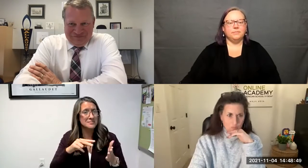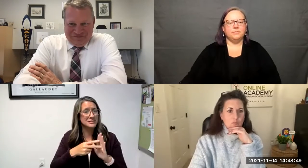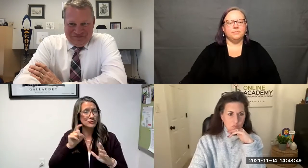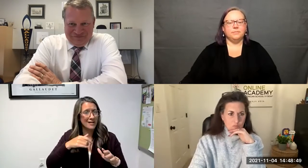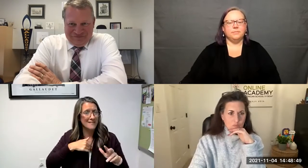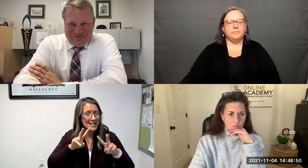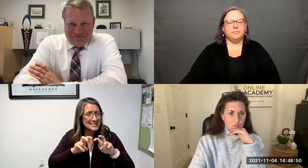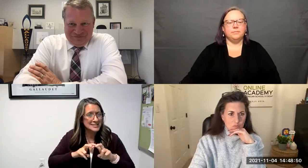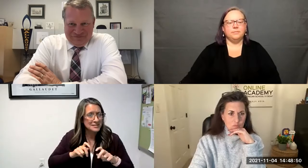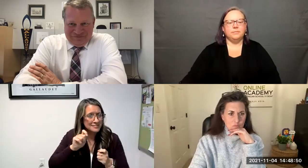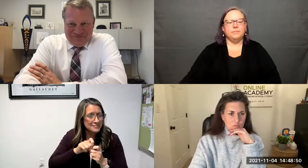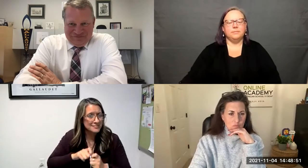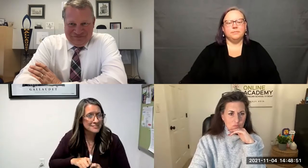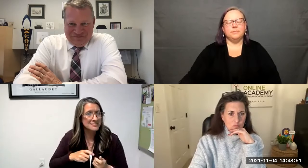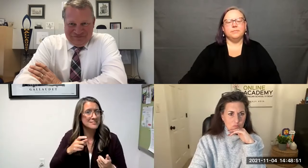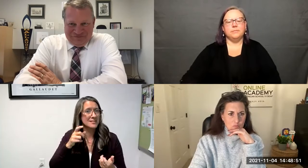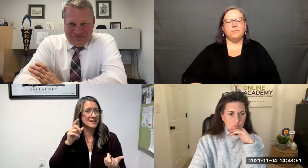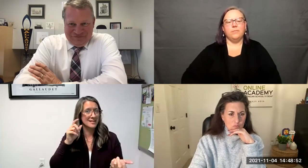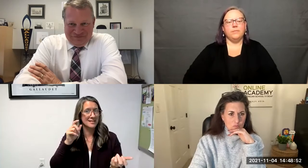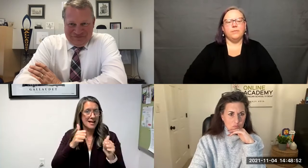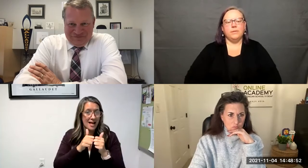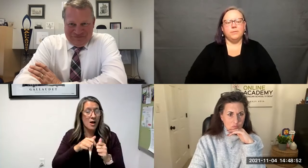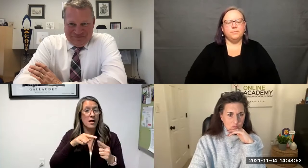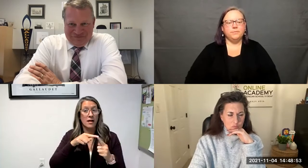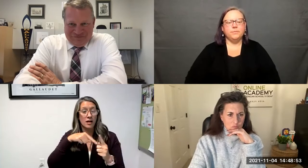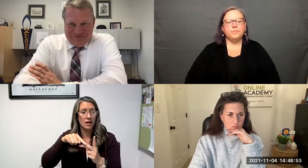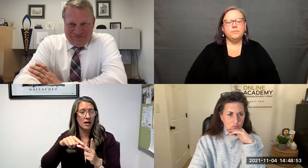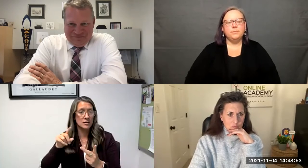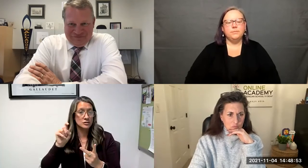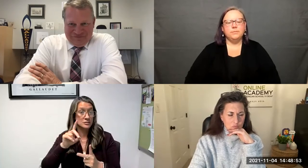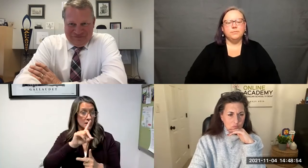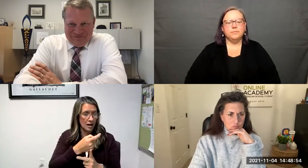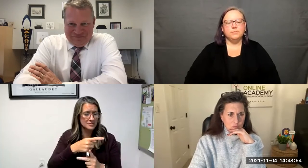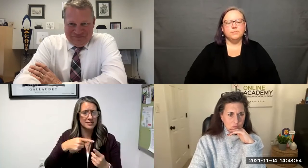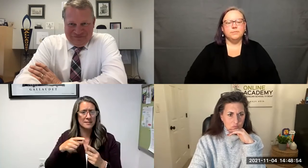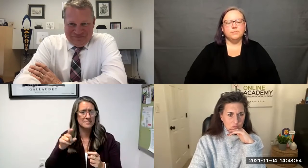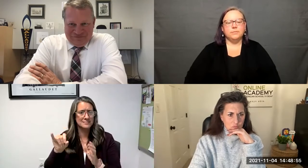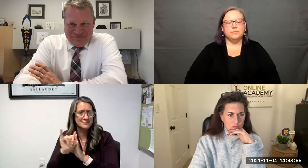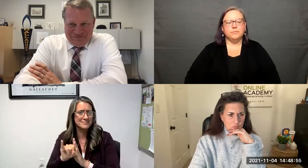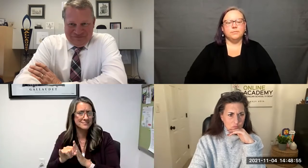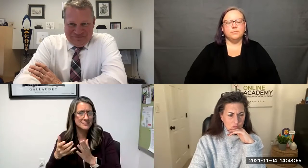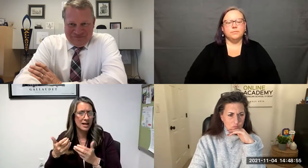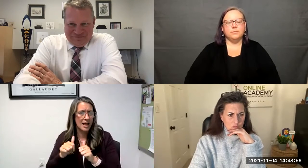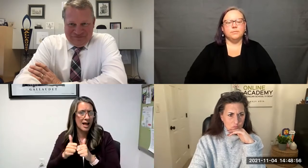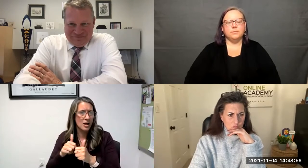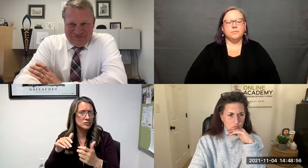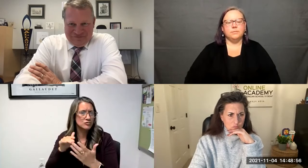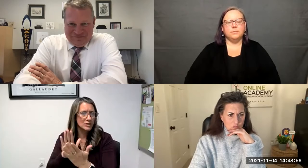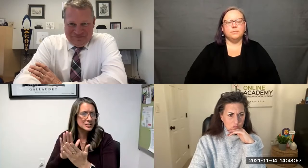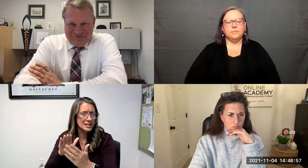just the diagnosis? What about the assessment? What are the details that go into the rest of the assessment, not just the diagnosis? Often there's a lot of other